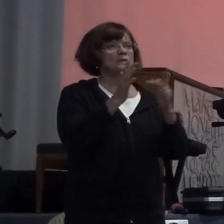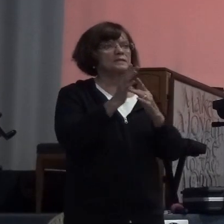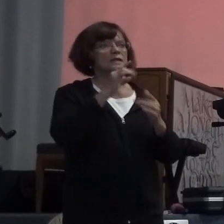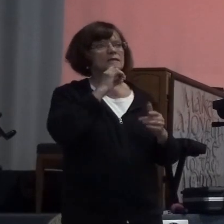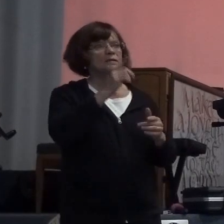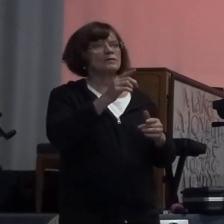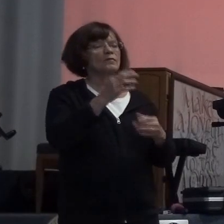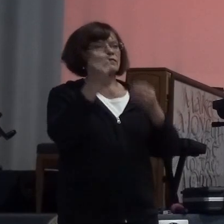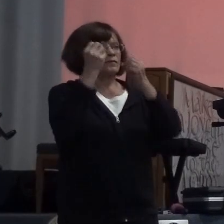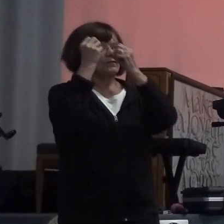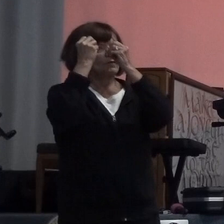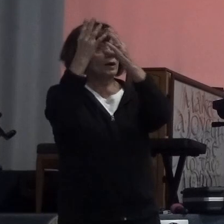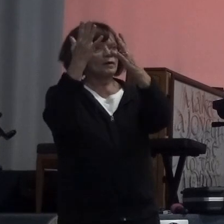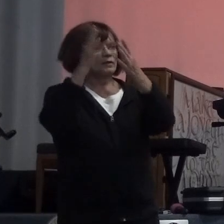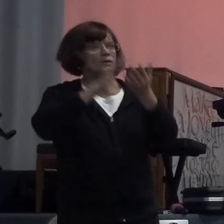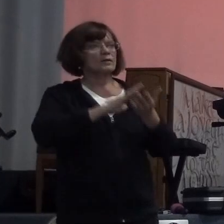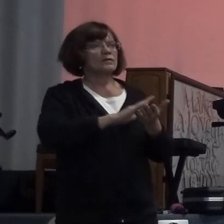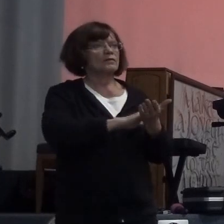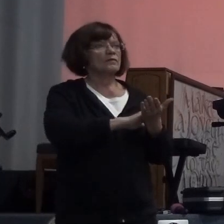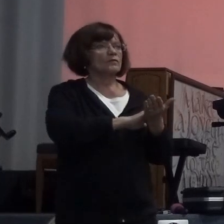And Jesus said this just before